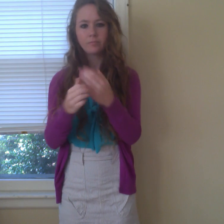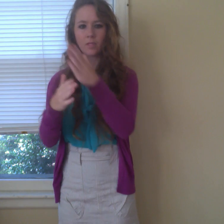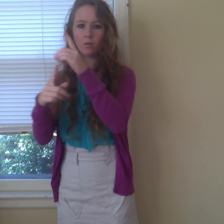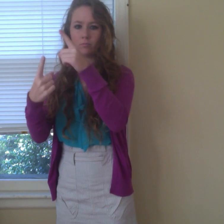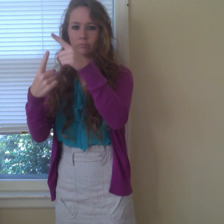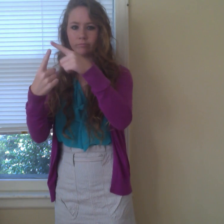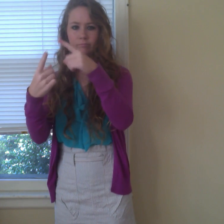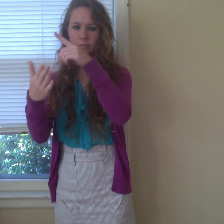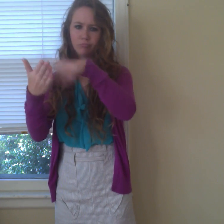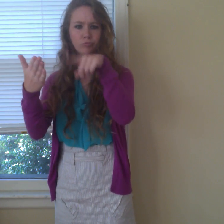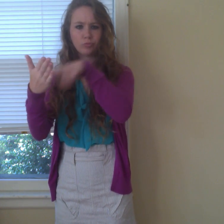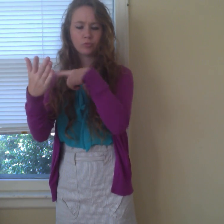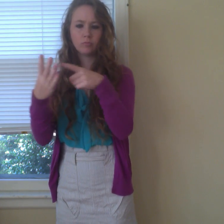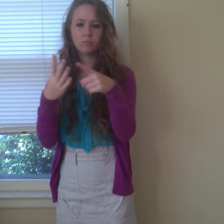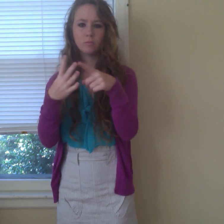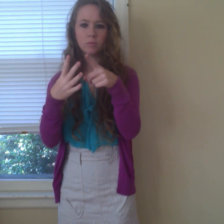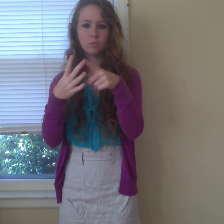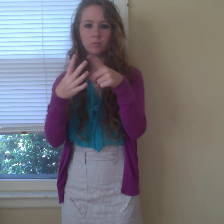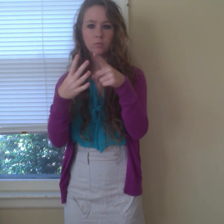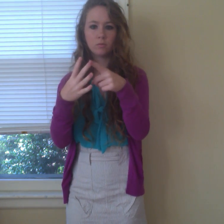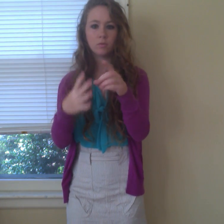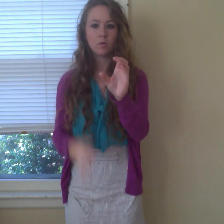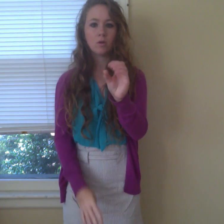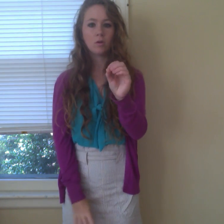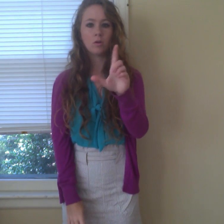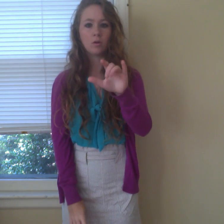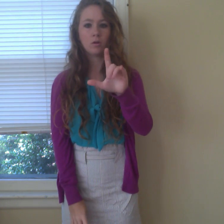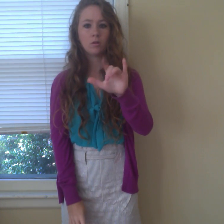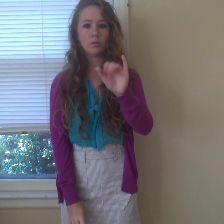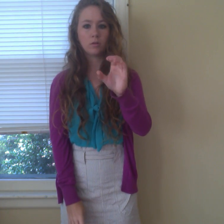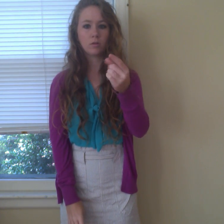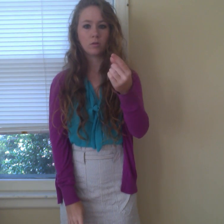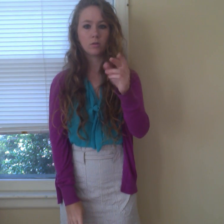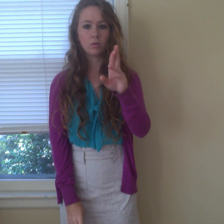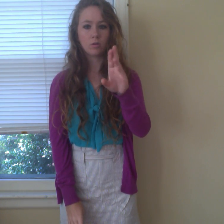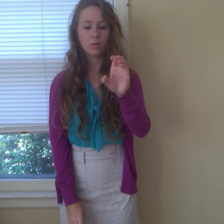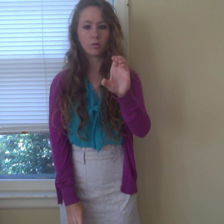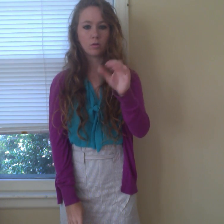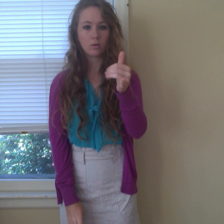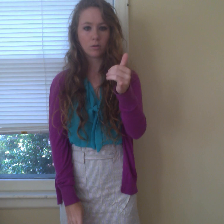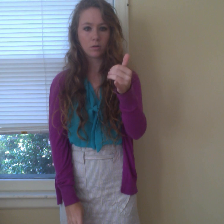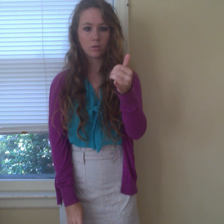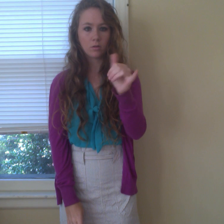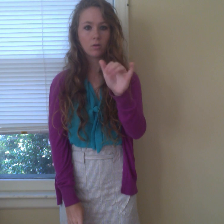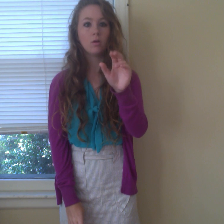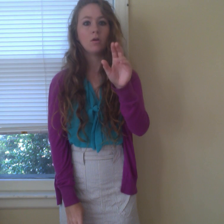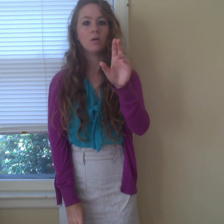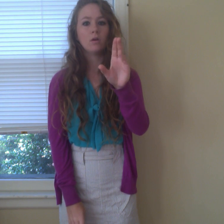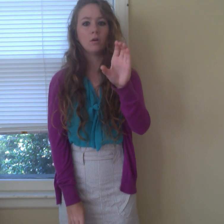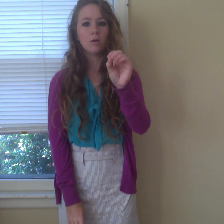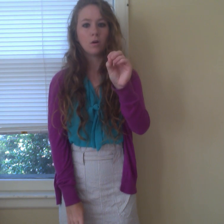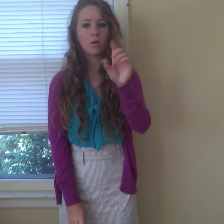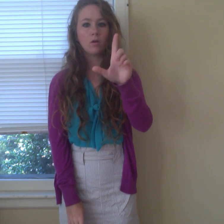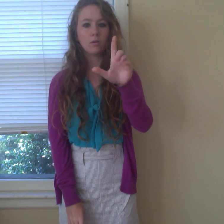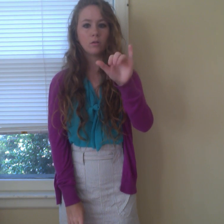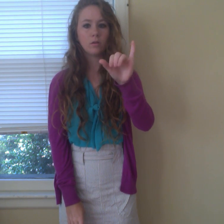is the most common form of government today. Most of the nations of the world are ruled by a powerful few, and